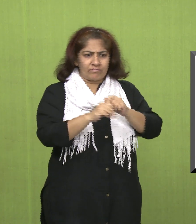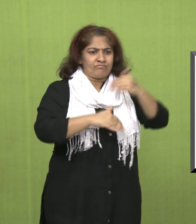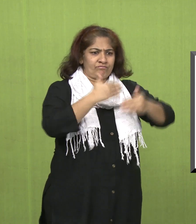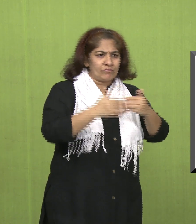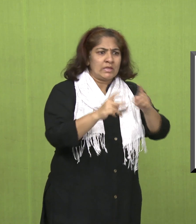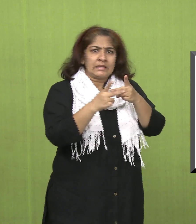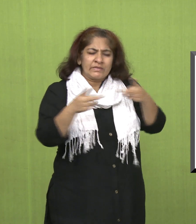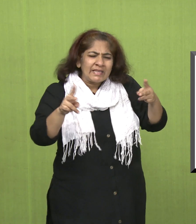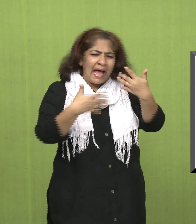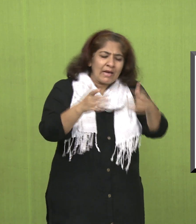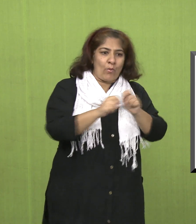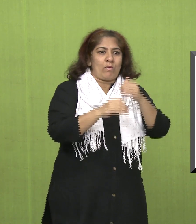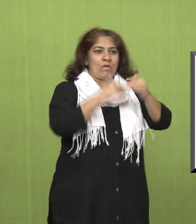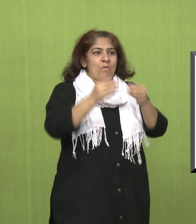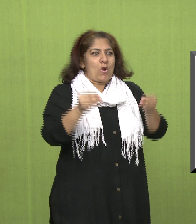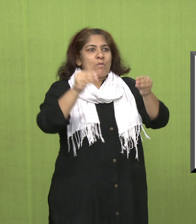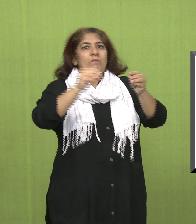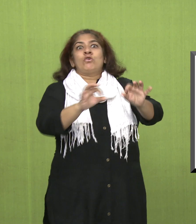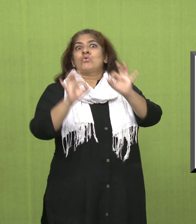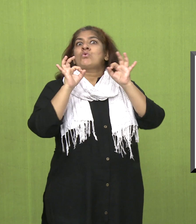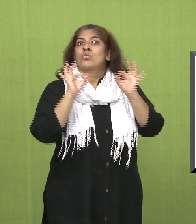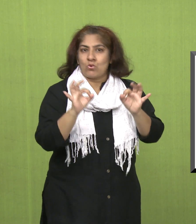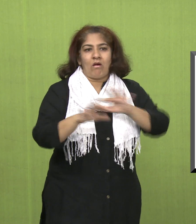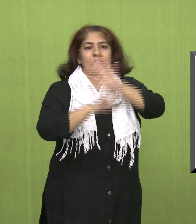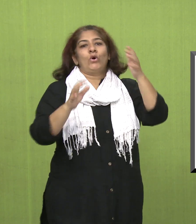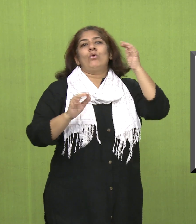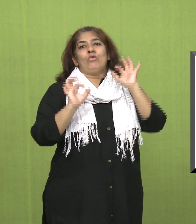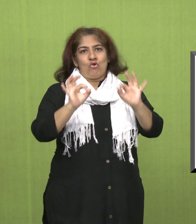good, there are different kinds of work in any company, and you have to